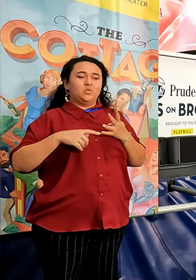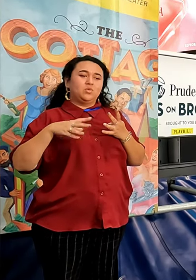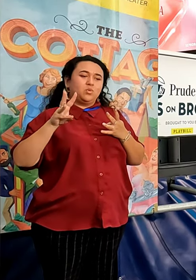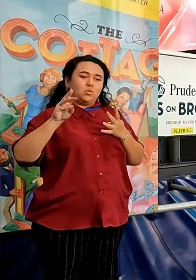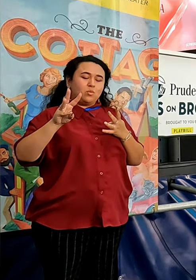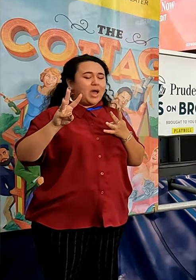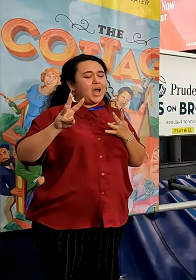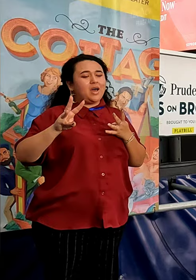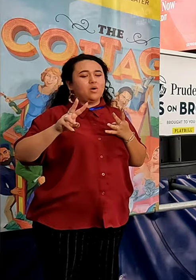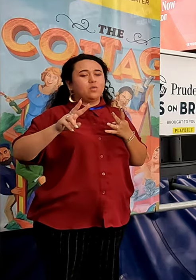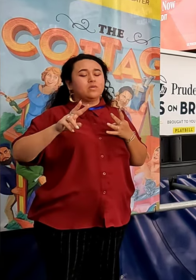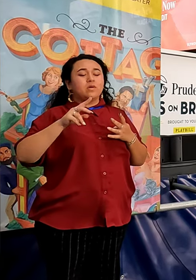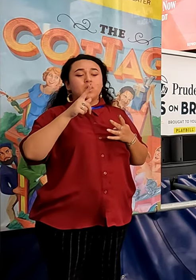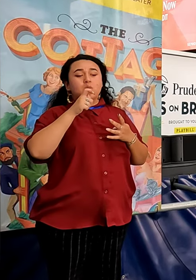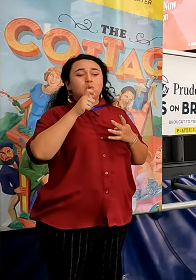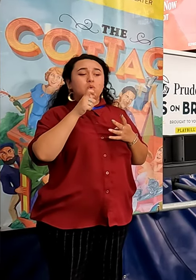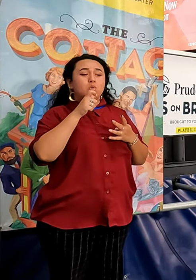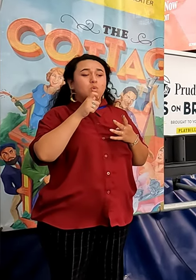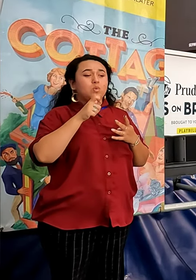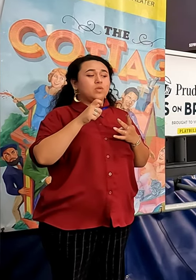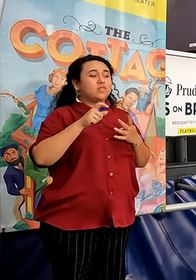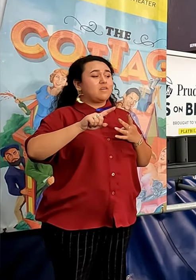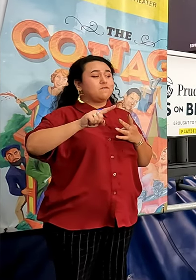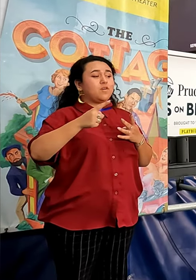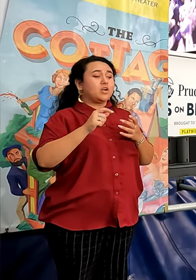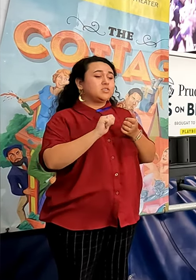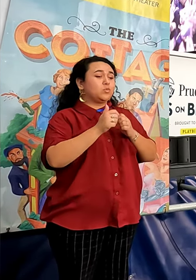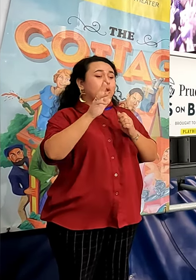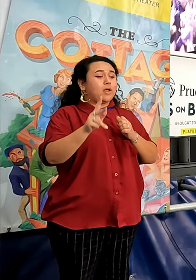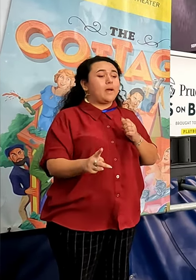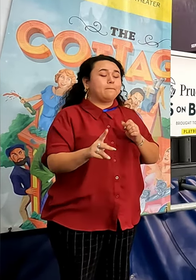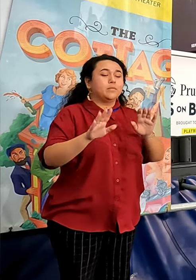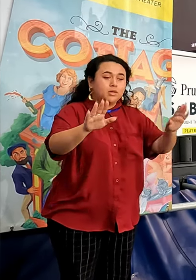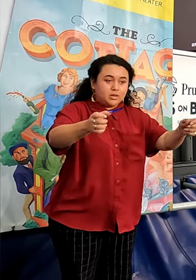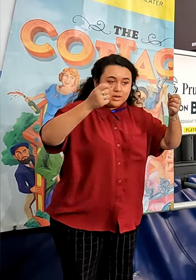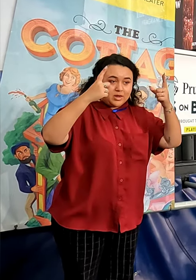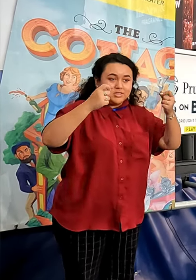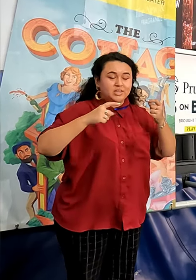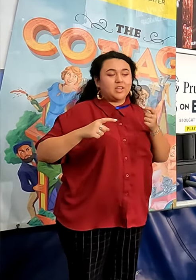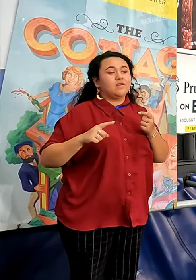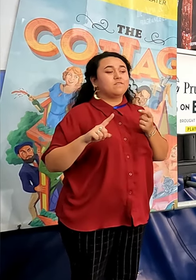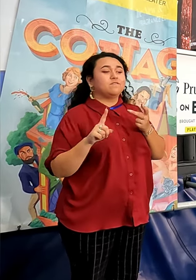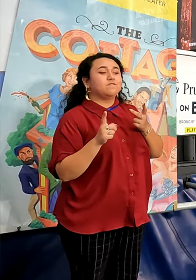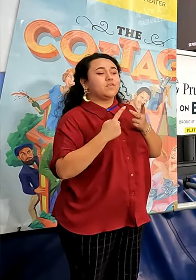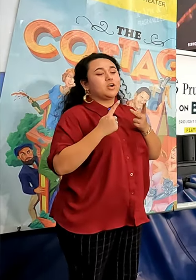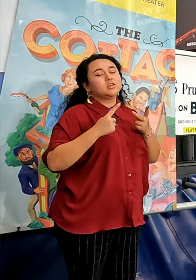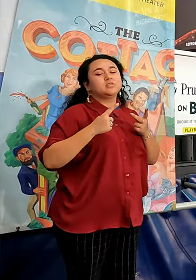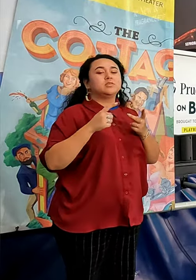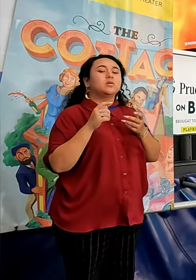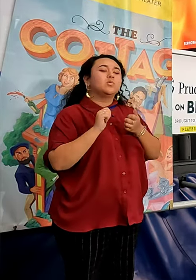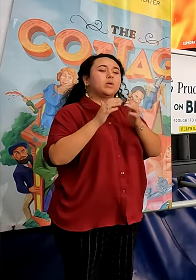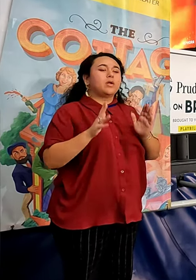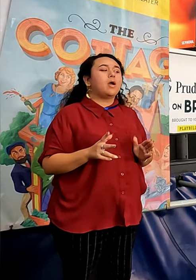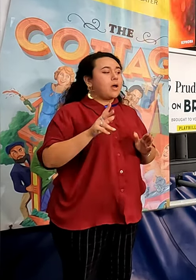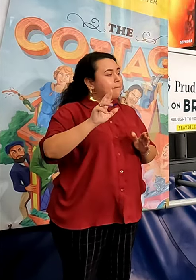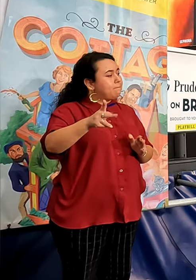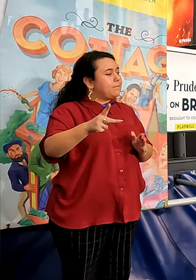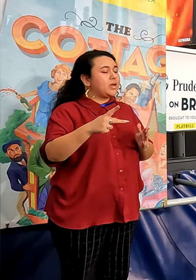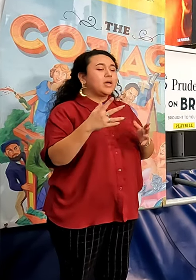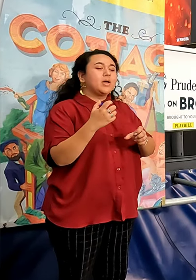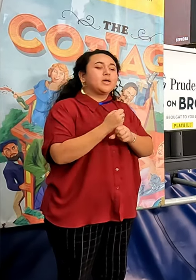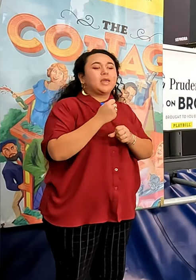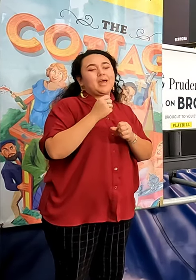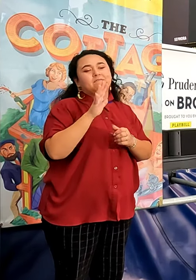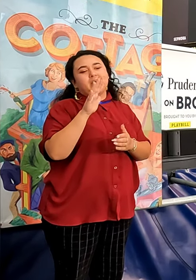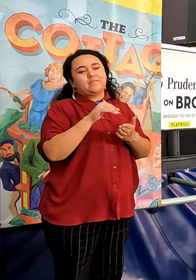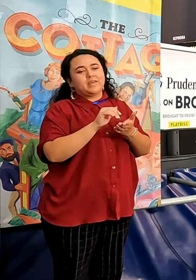wow. Before we announce our grand prize winner, keep in mind that our first runner-up will receive $5,000 and